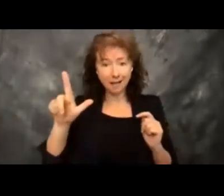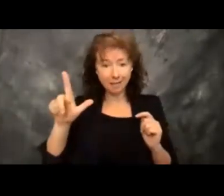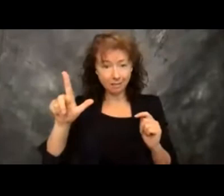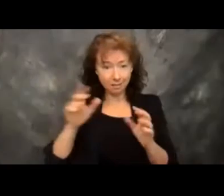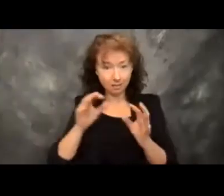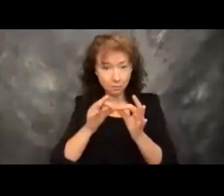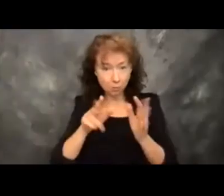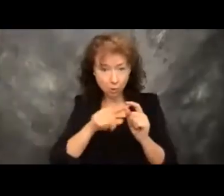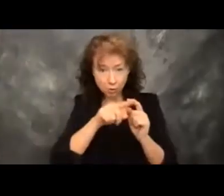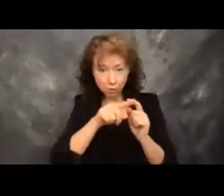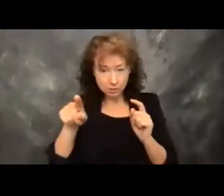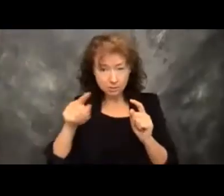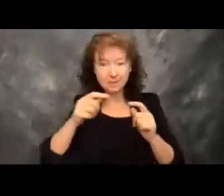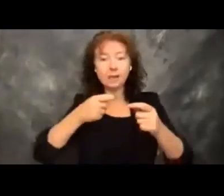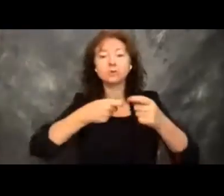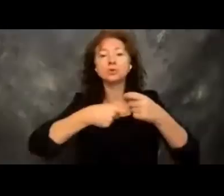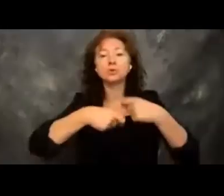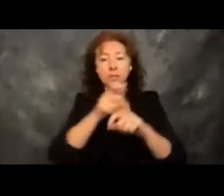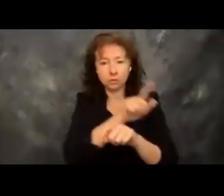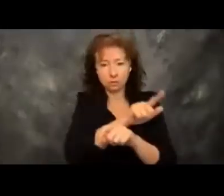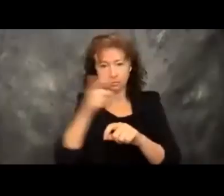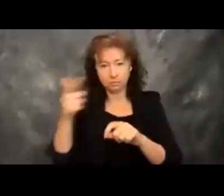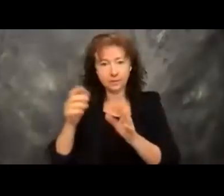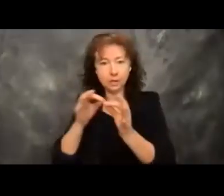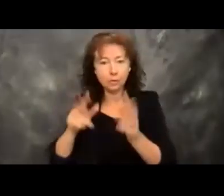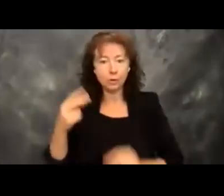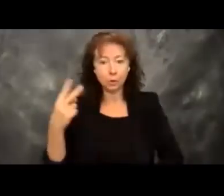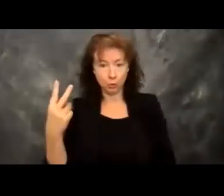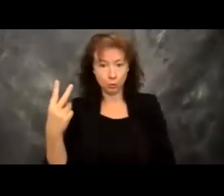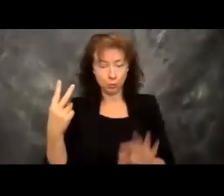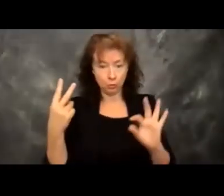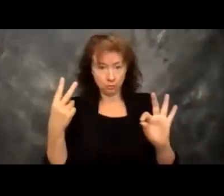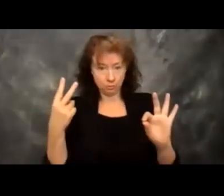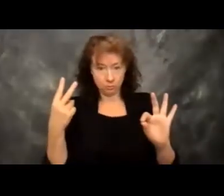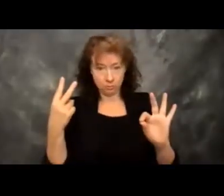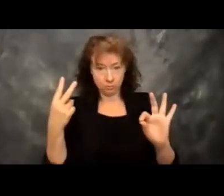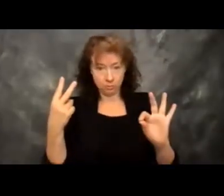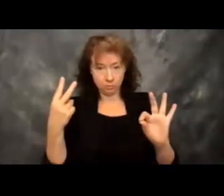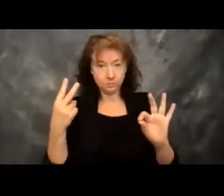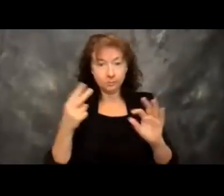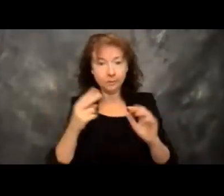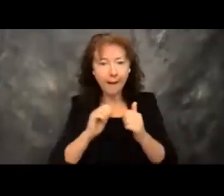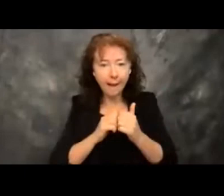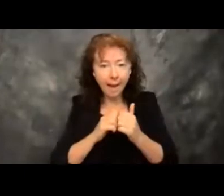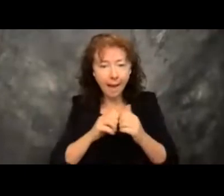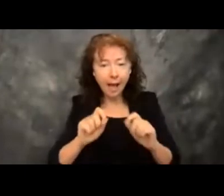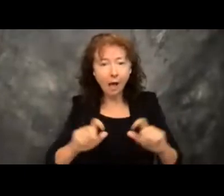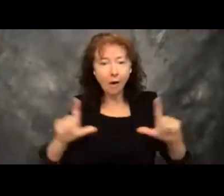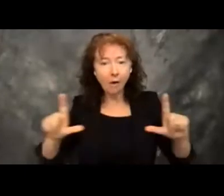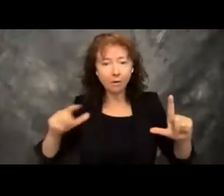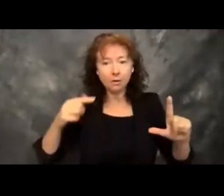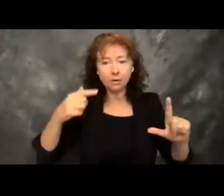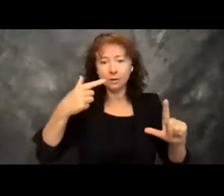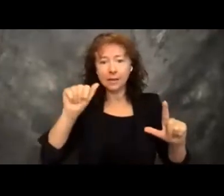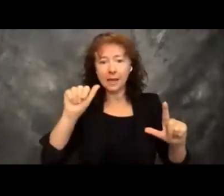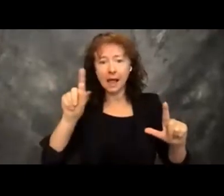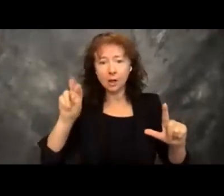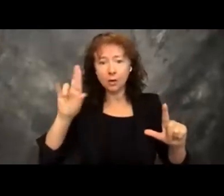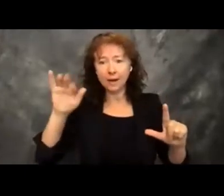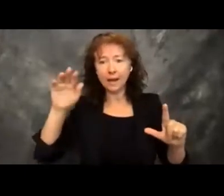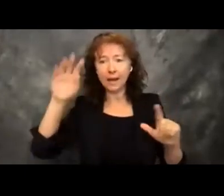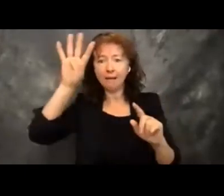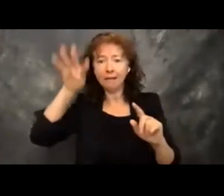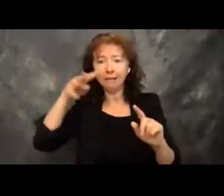to the other interpreter. And you do this by selecting Gallery View, finding